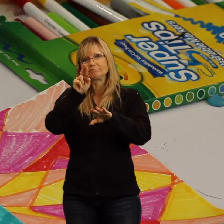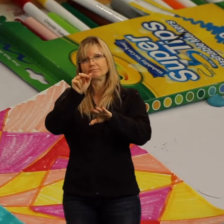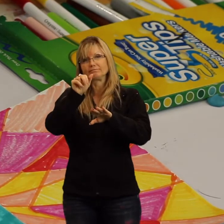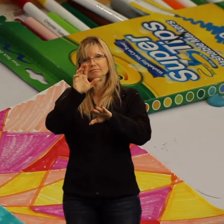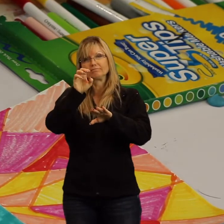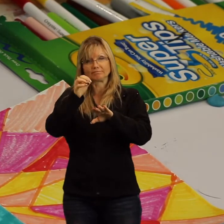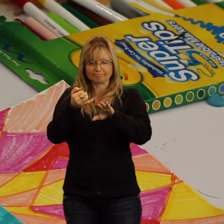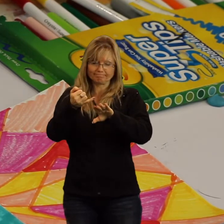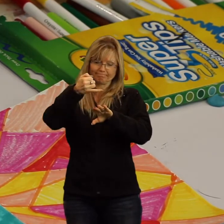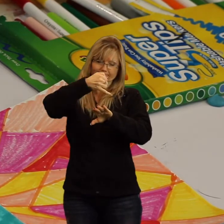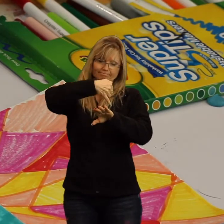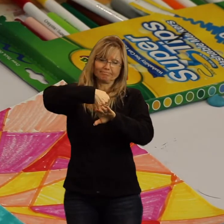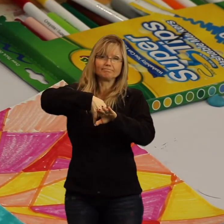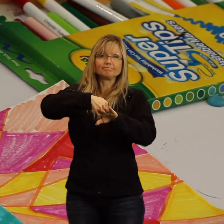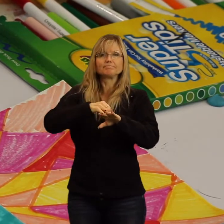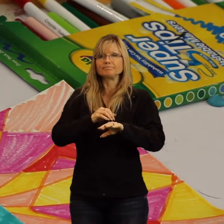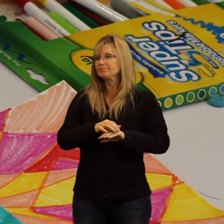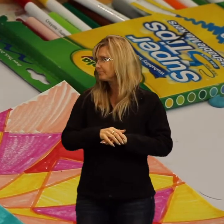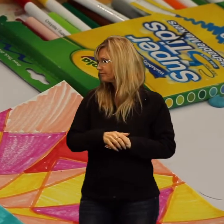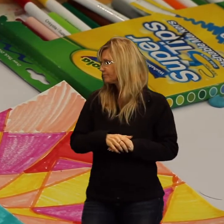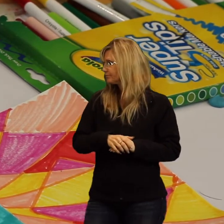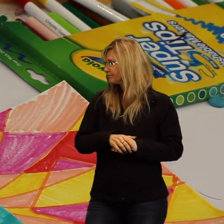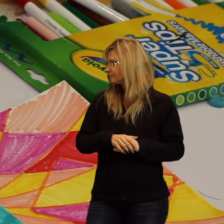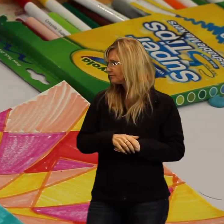trace a line.